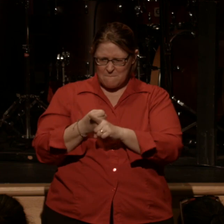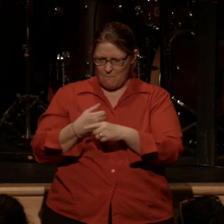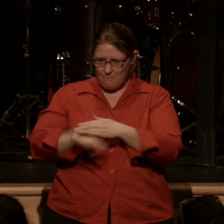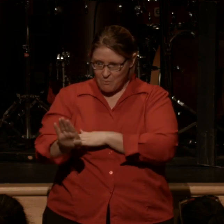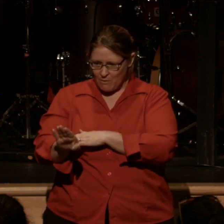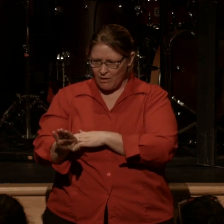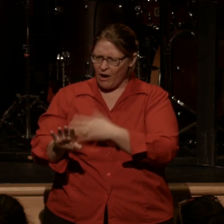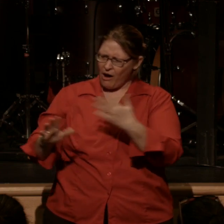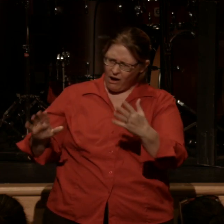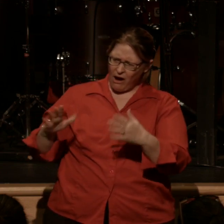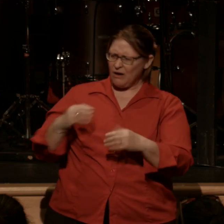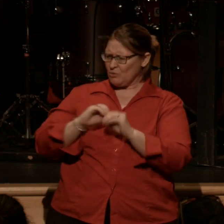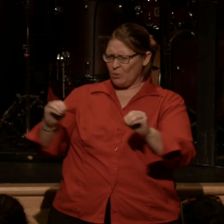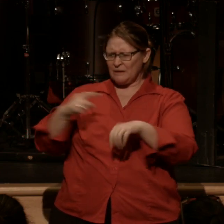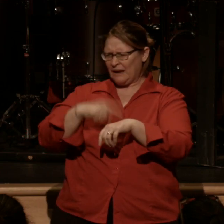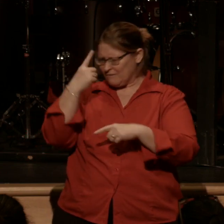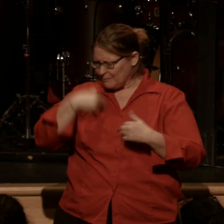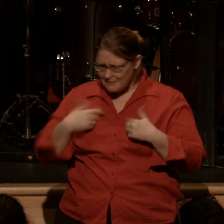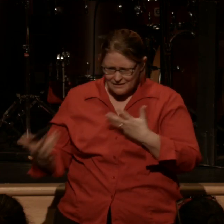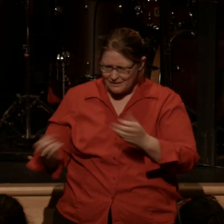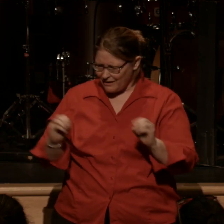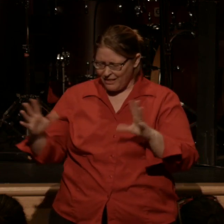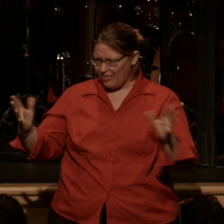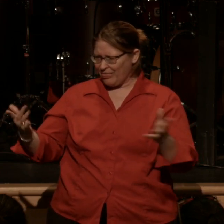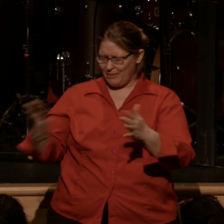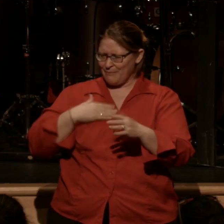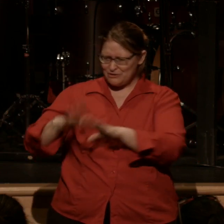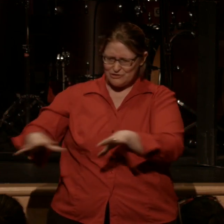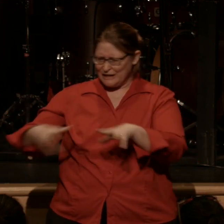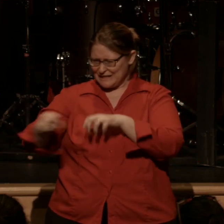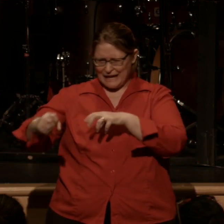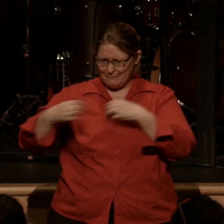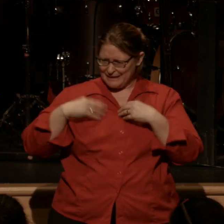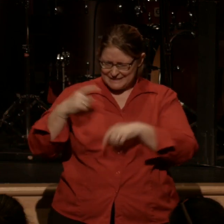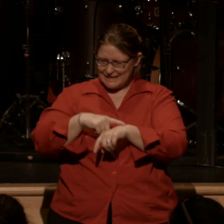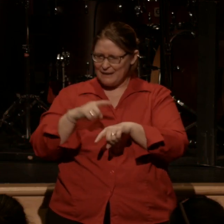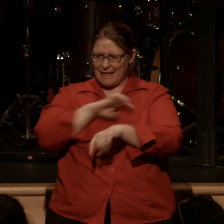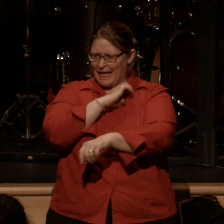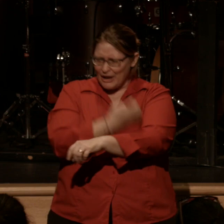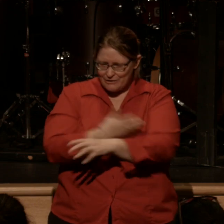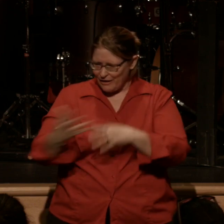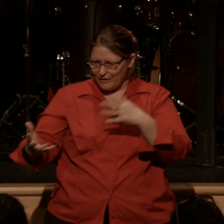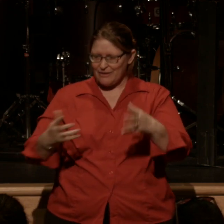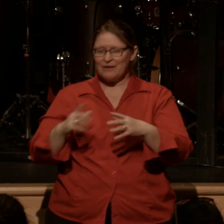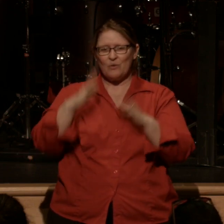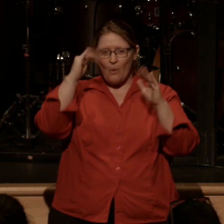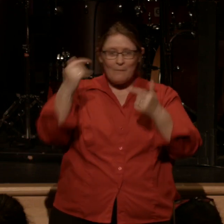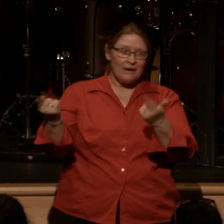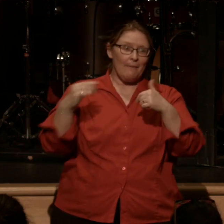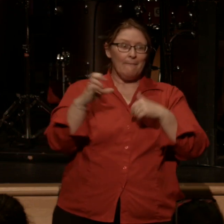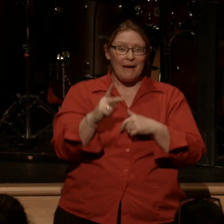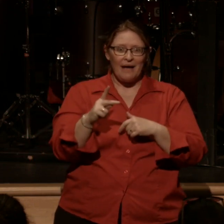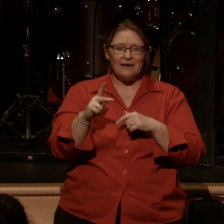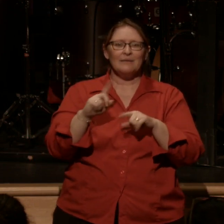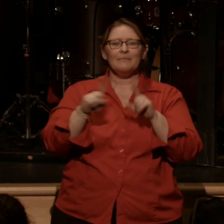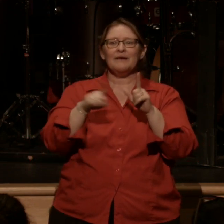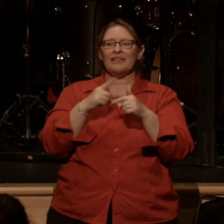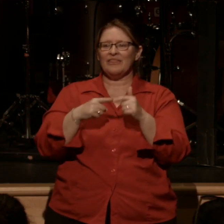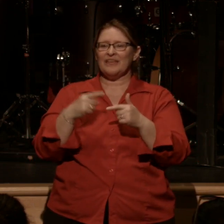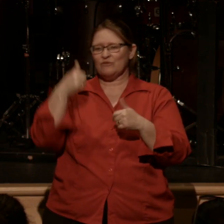time. And you're hoping that one day time comes back to you. And not only energy or time, but also maybe you felt when your child was born, all